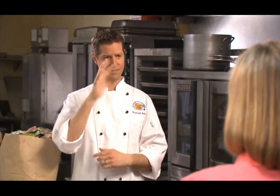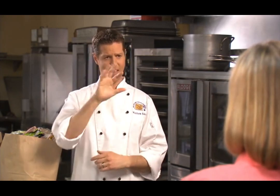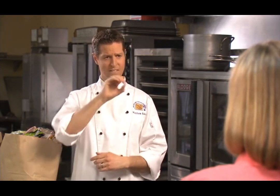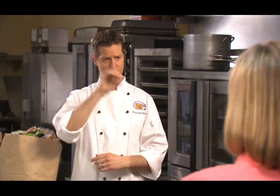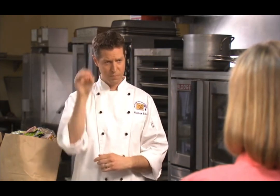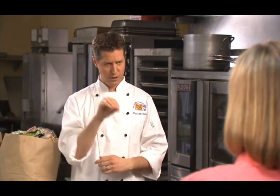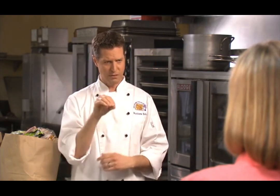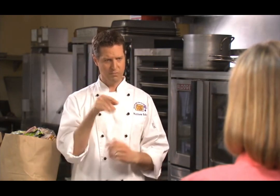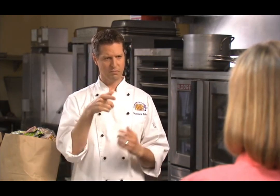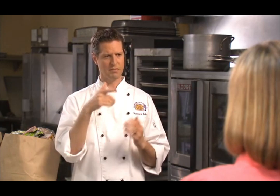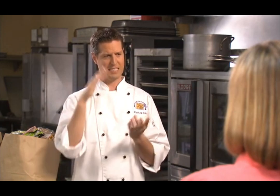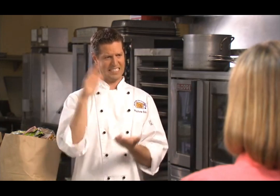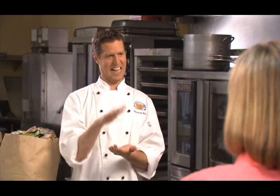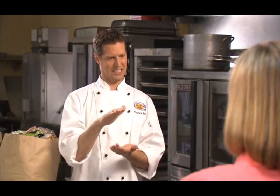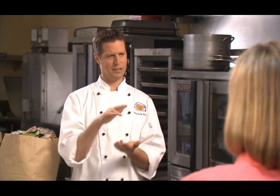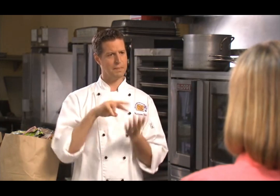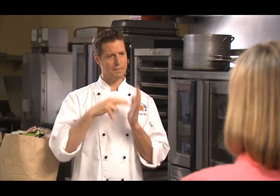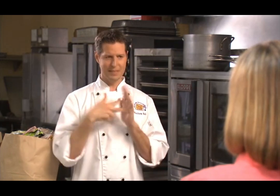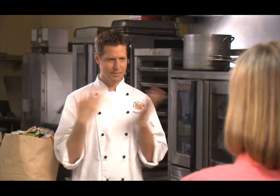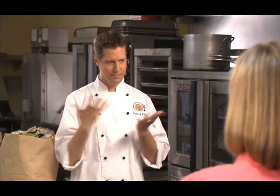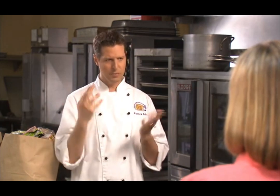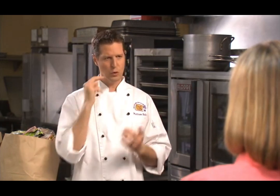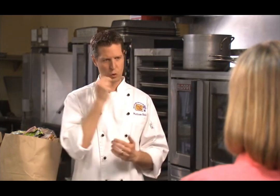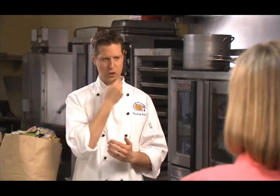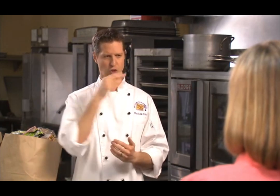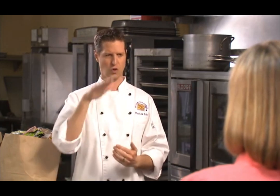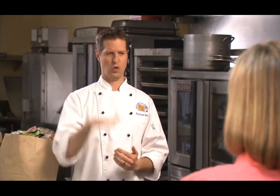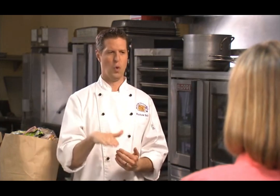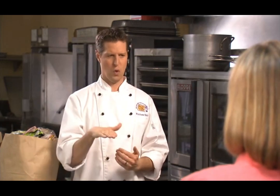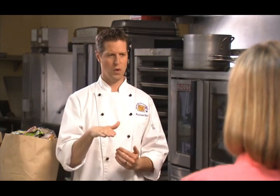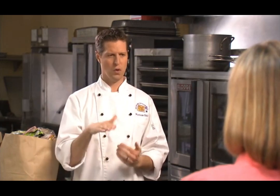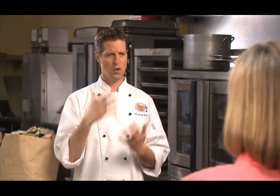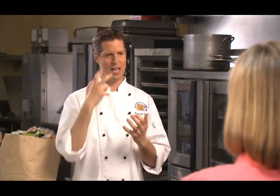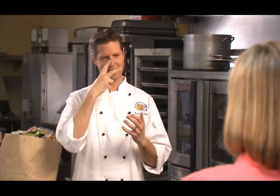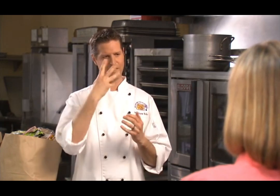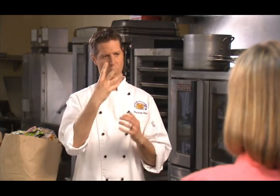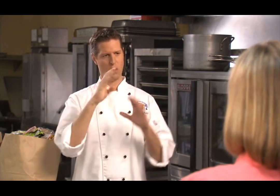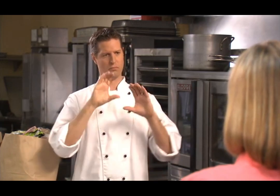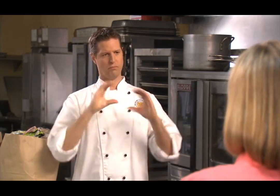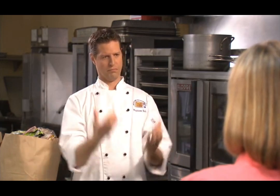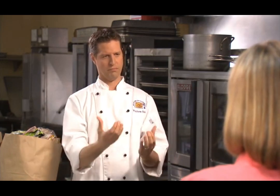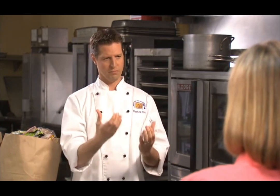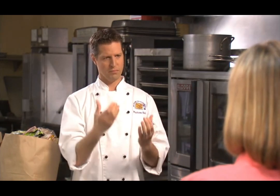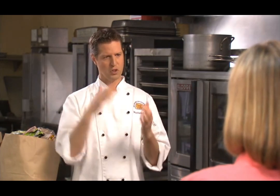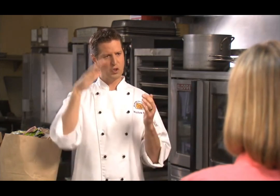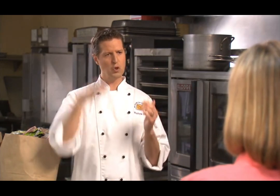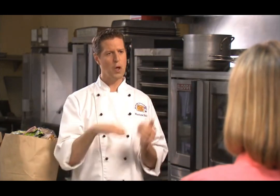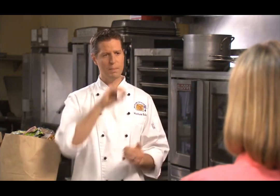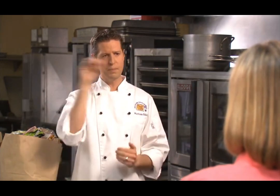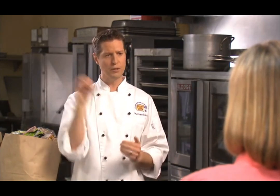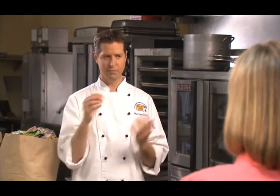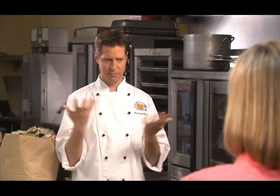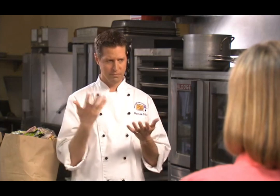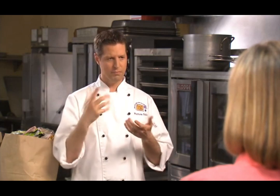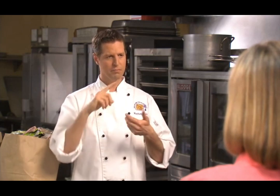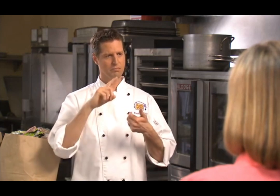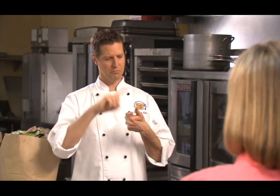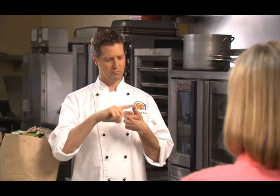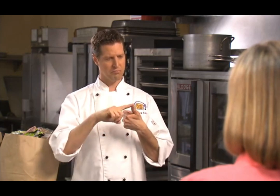If the percent of daily value is 5% or less, the product is low in that nutrient. You want saturated